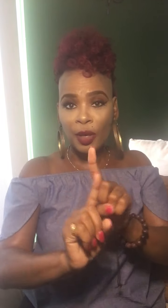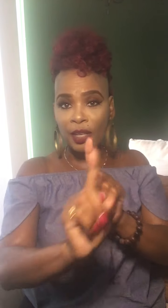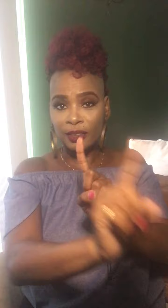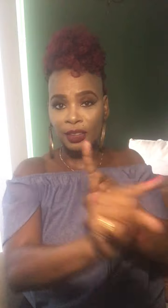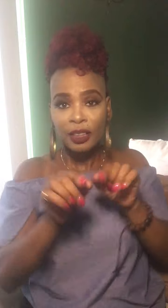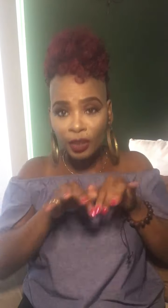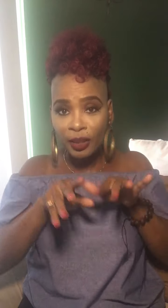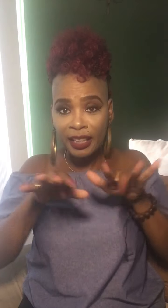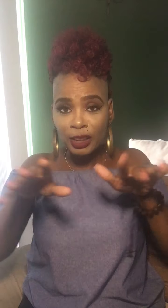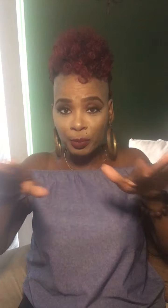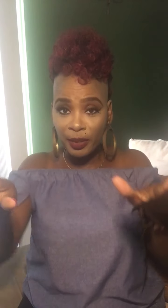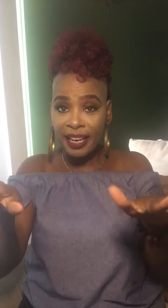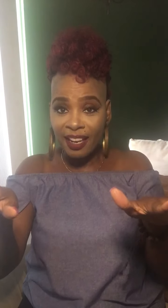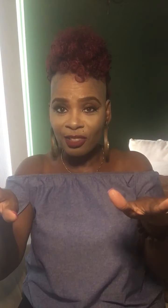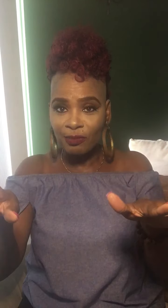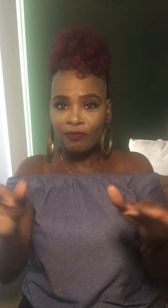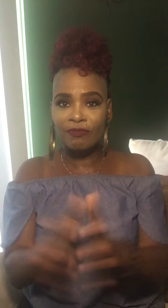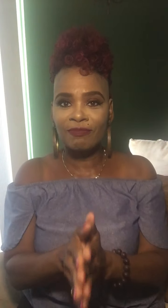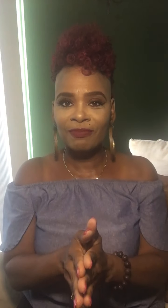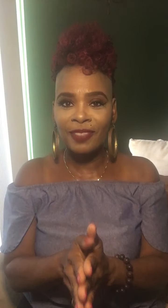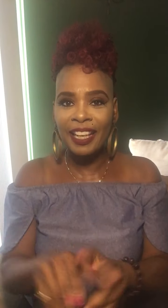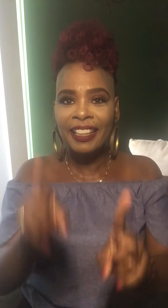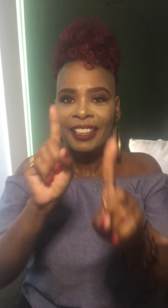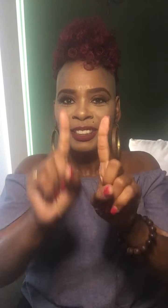apart. Okay, spread out. Okay,